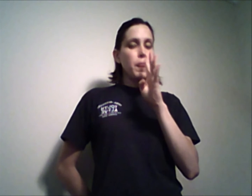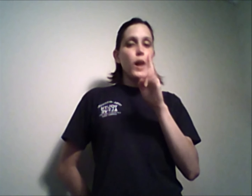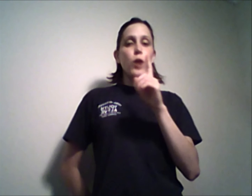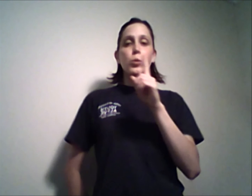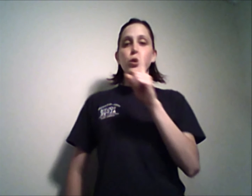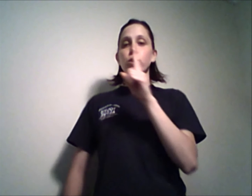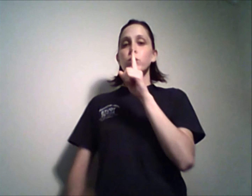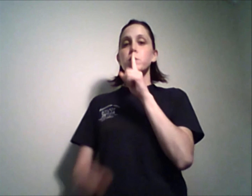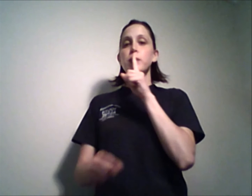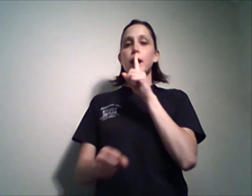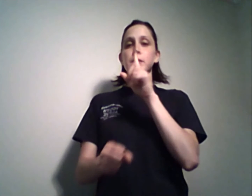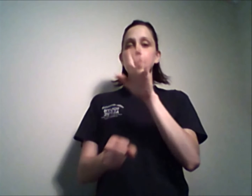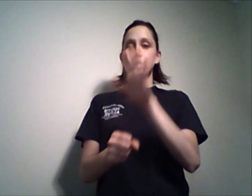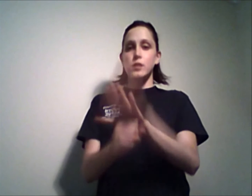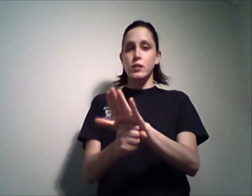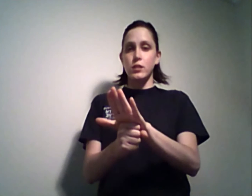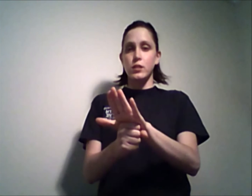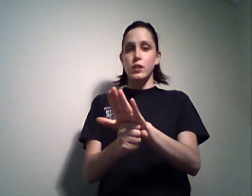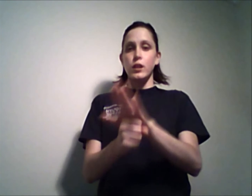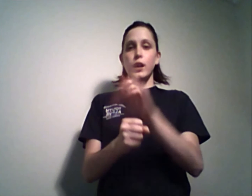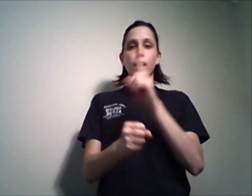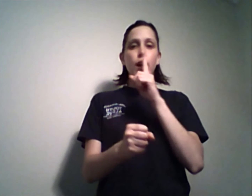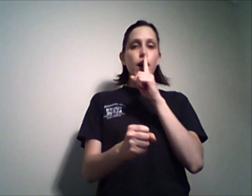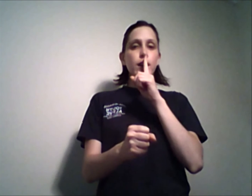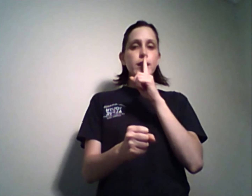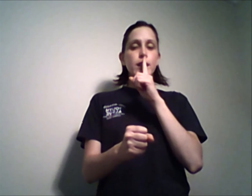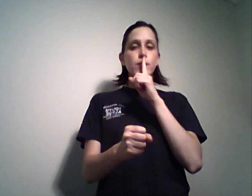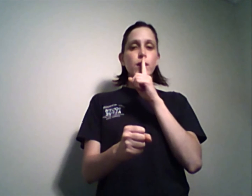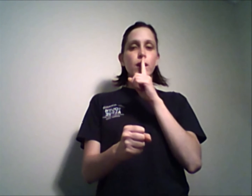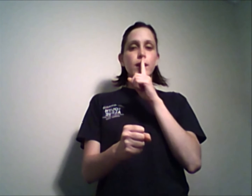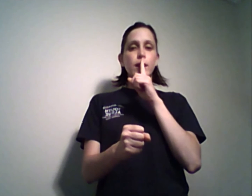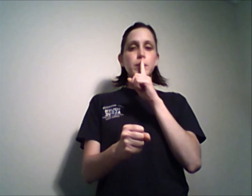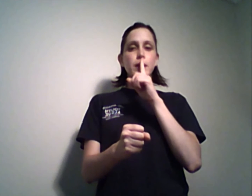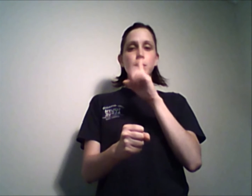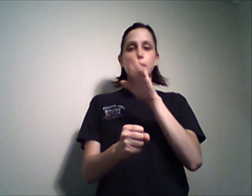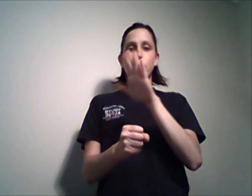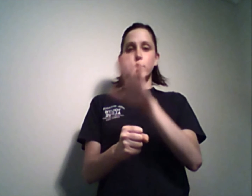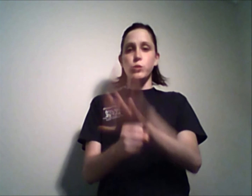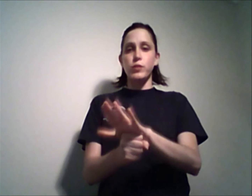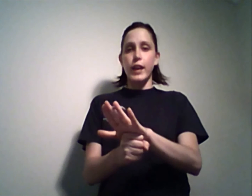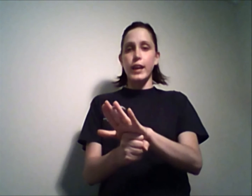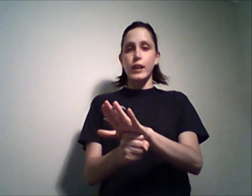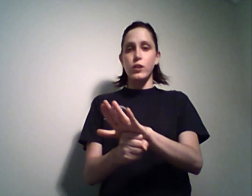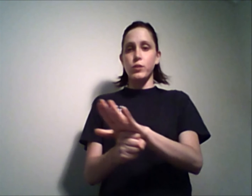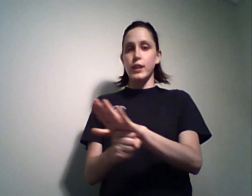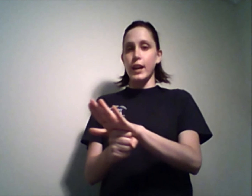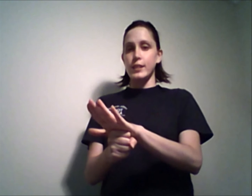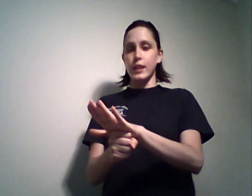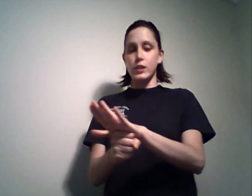a word or promise. Index finger on the lips comes down into a flat hand over the S hand shape.